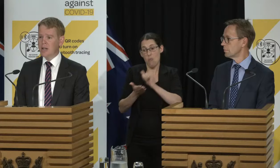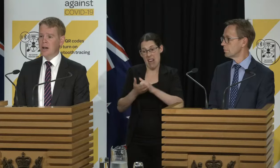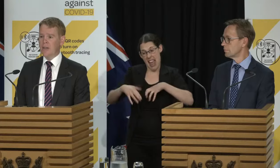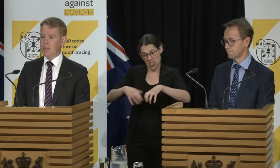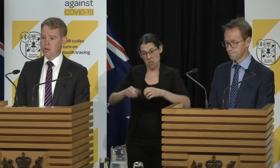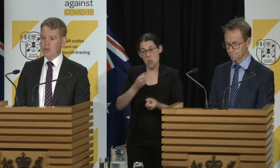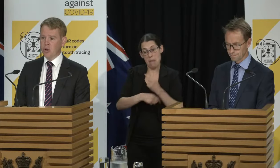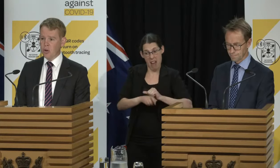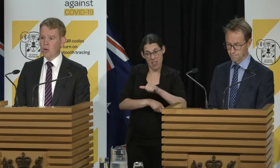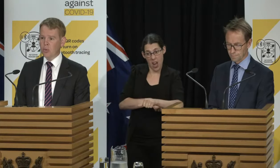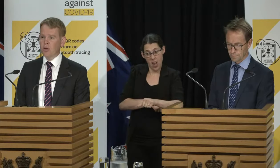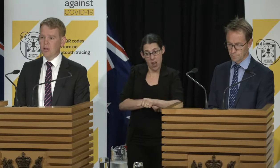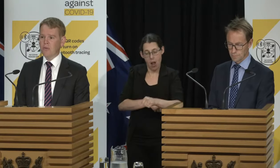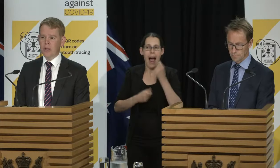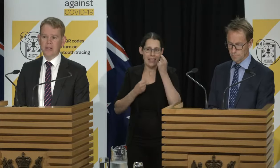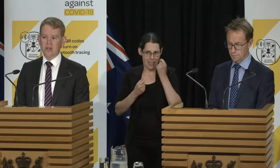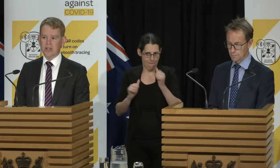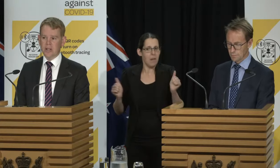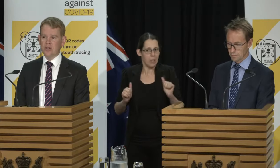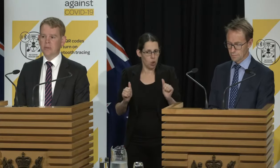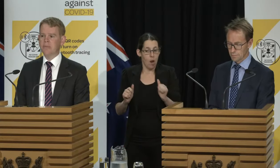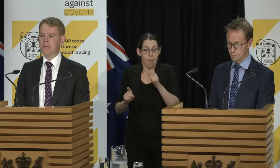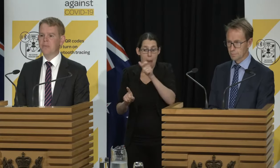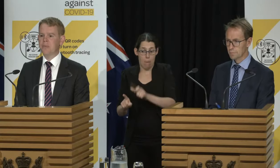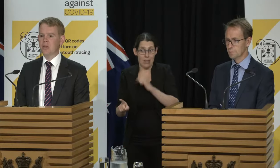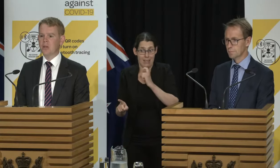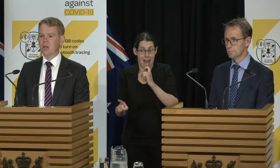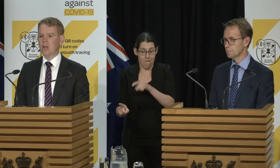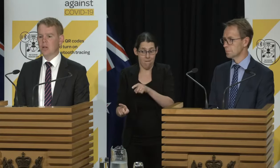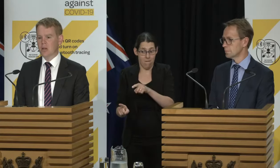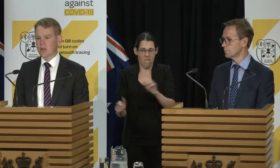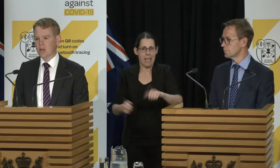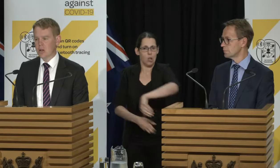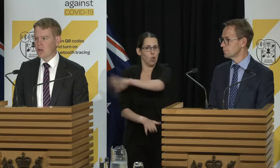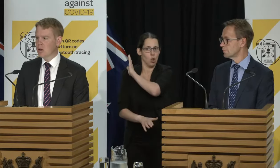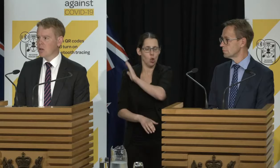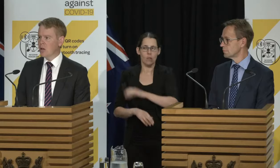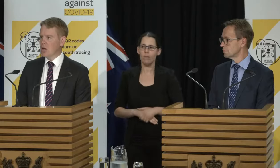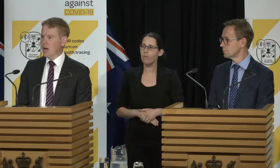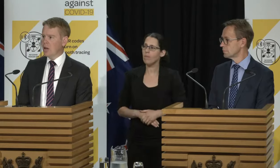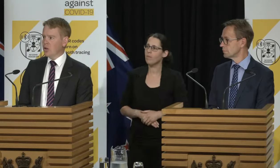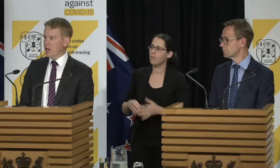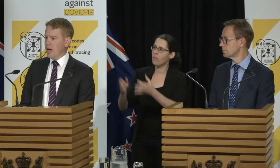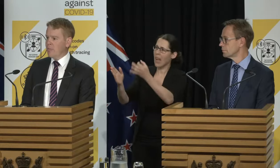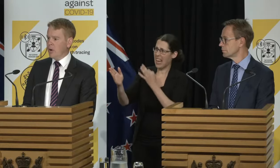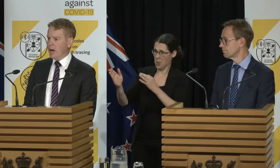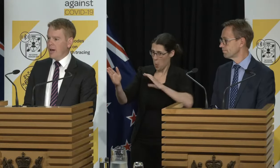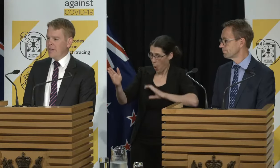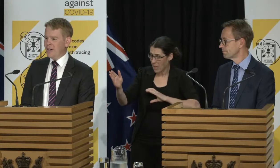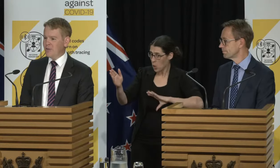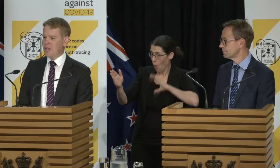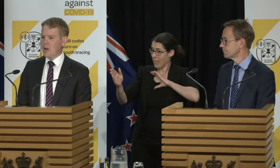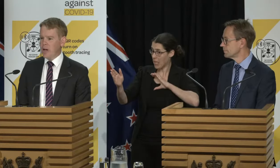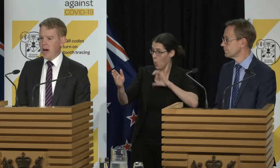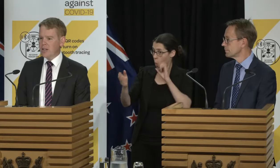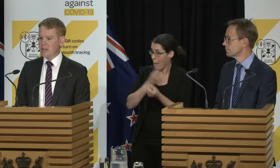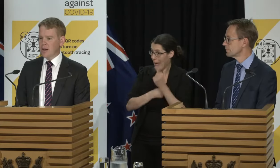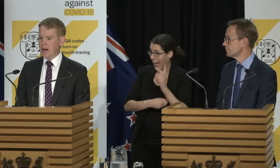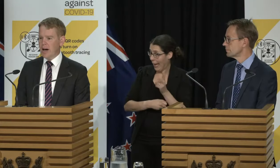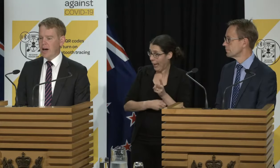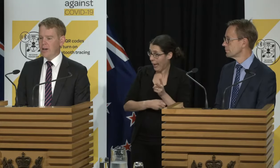taken, and that person's no longer working for managed isolation. An incident like that won't happen again. Look, at the end of the day,